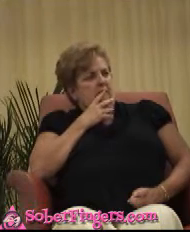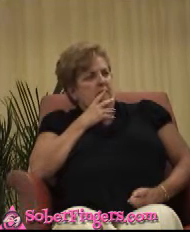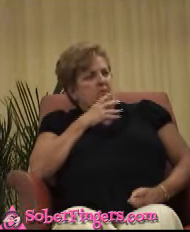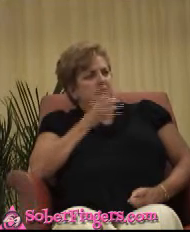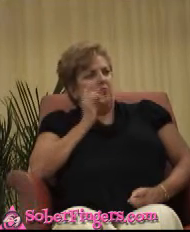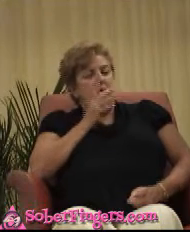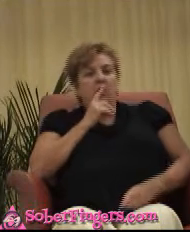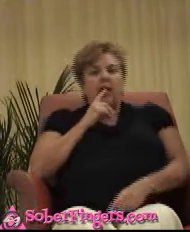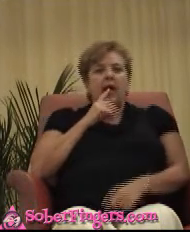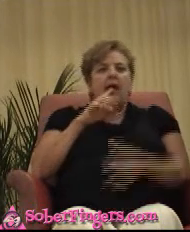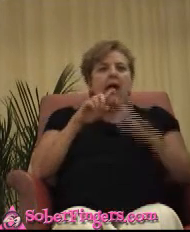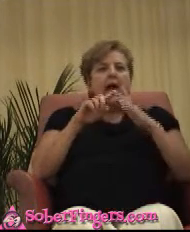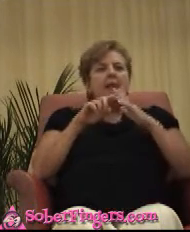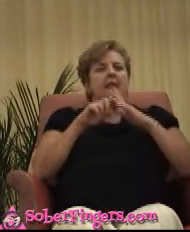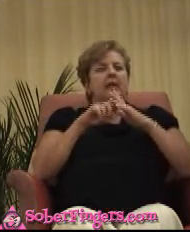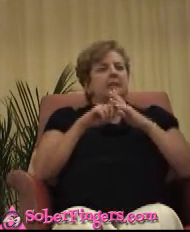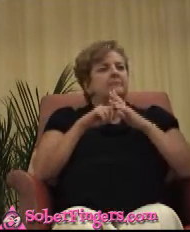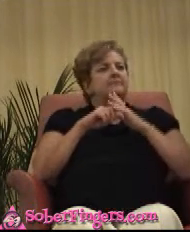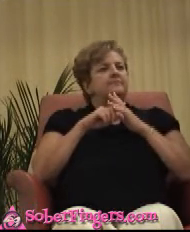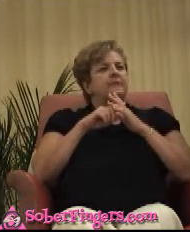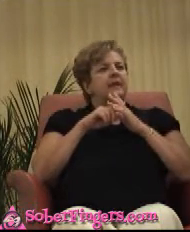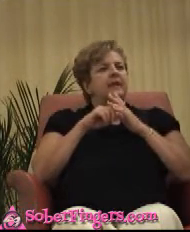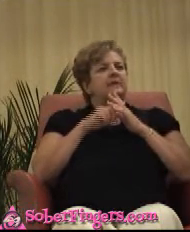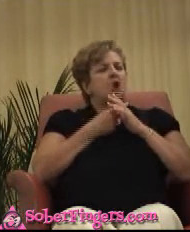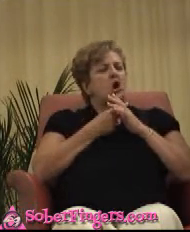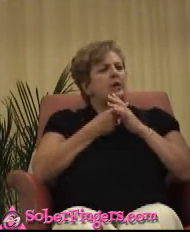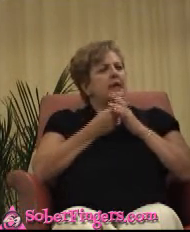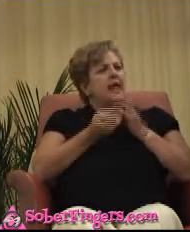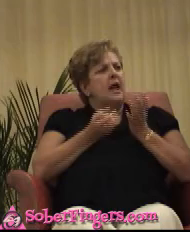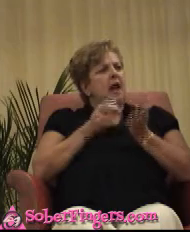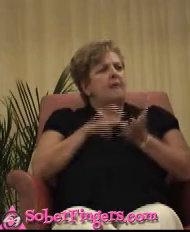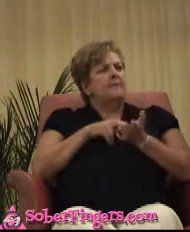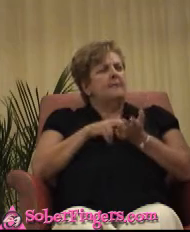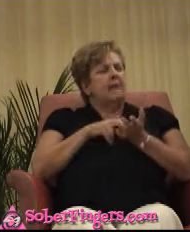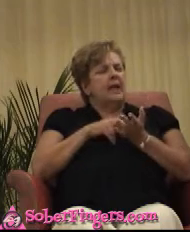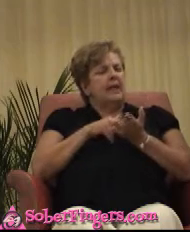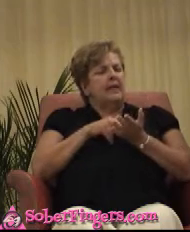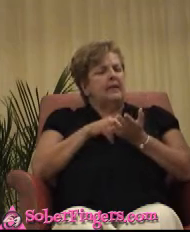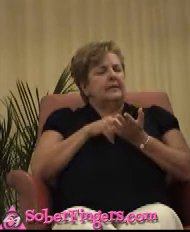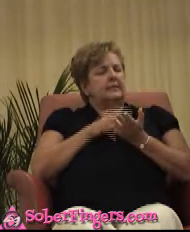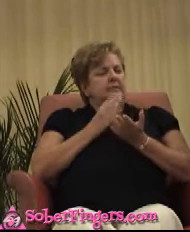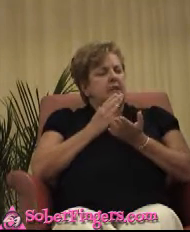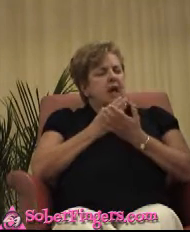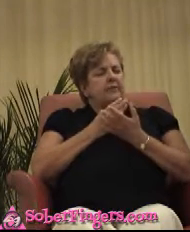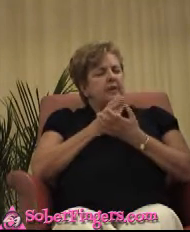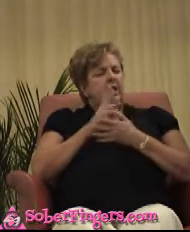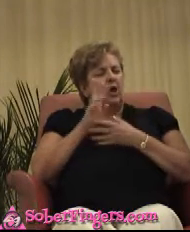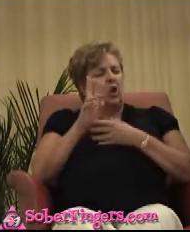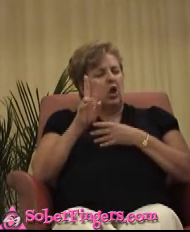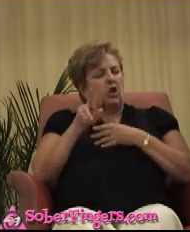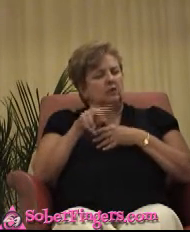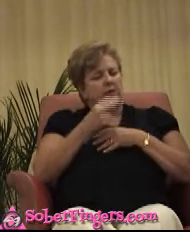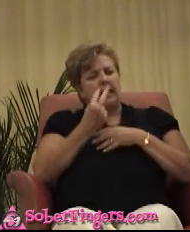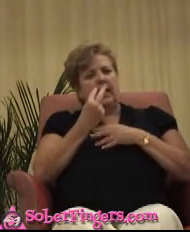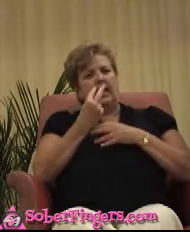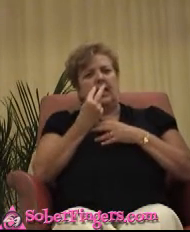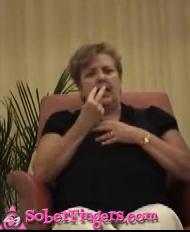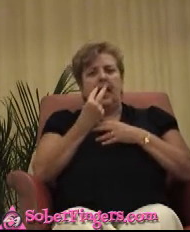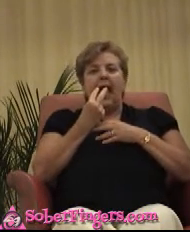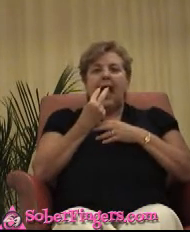And he started around his desk and he stopped and he looked at me. He made a statement that I could not even begin to